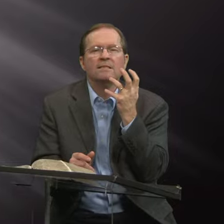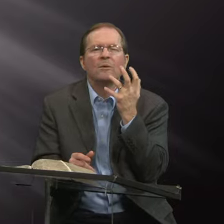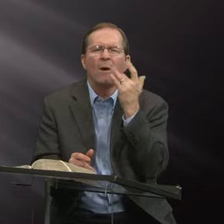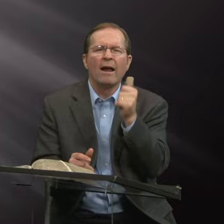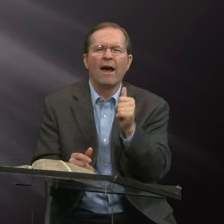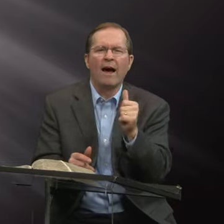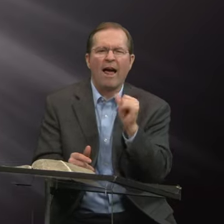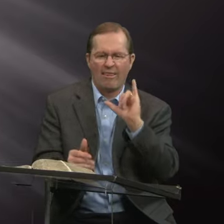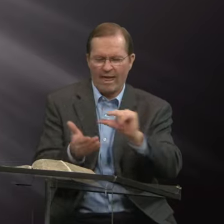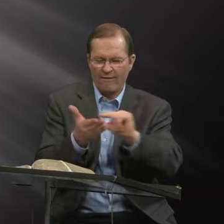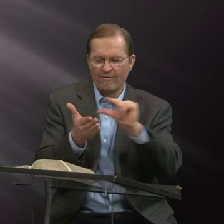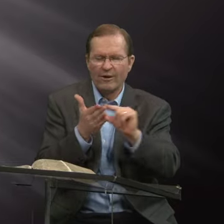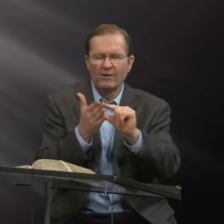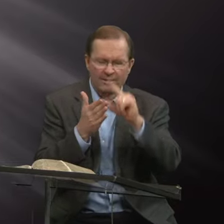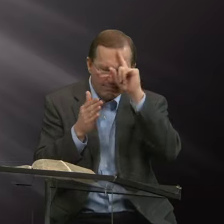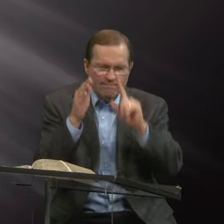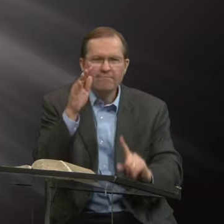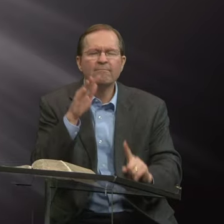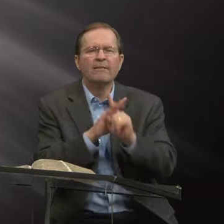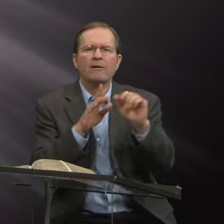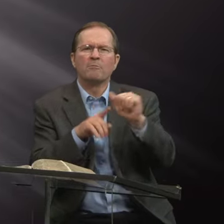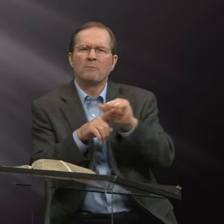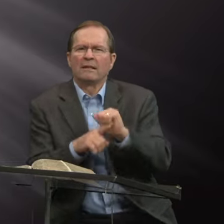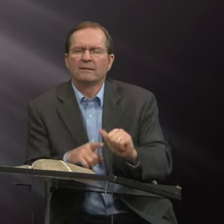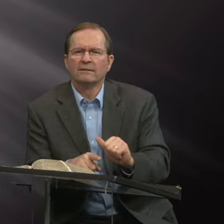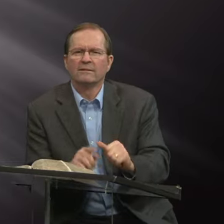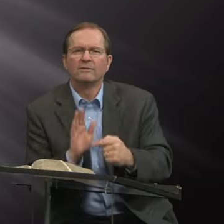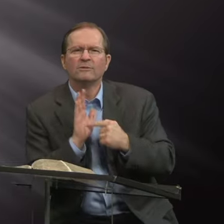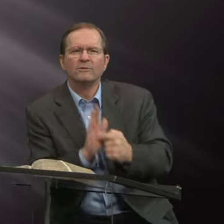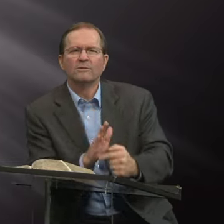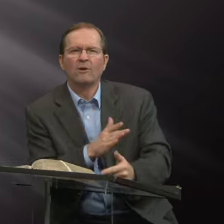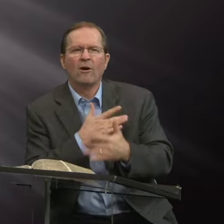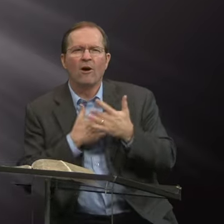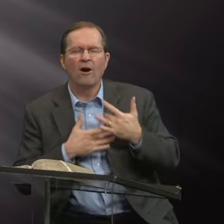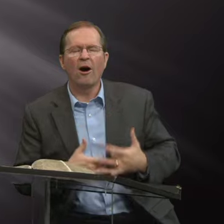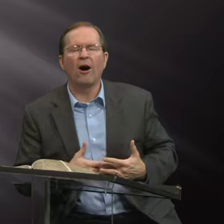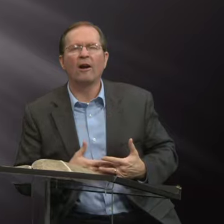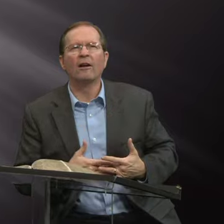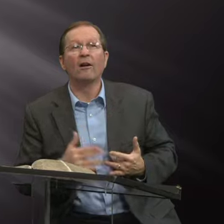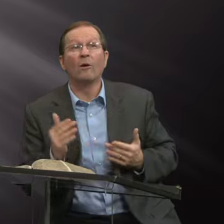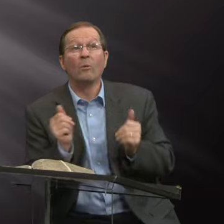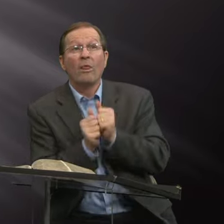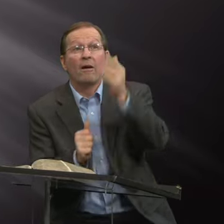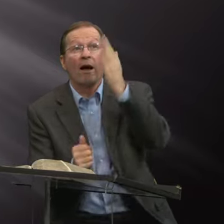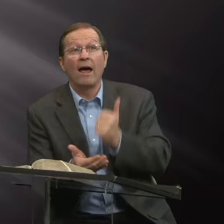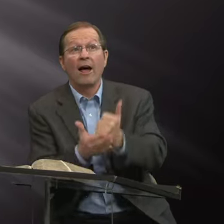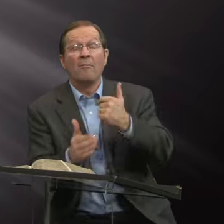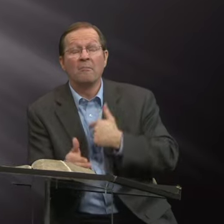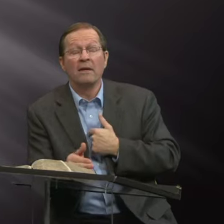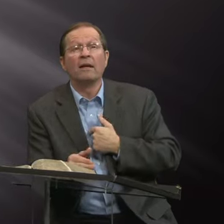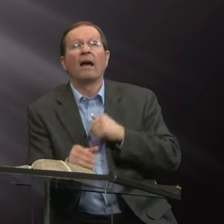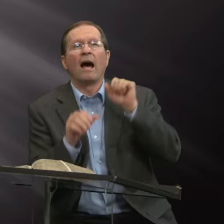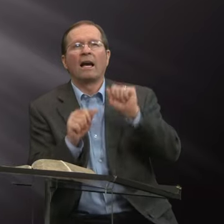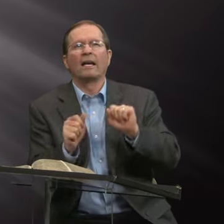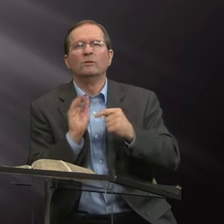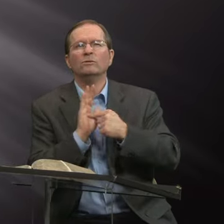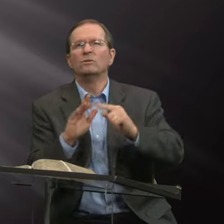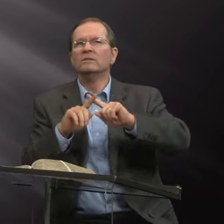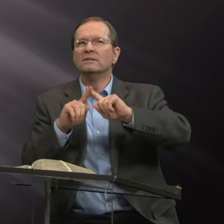and automatically those feelings come into your heart, and allow this verse to be your opportunity